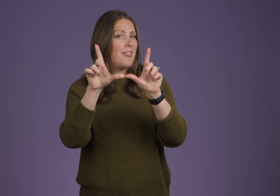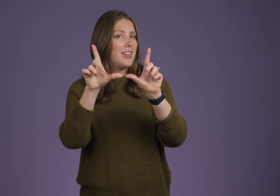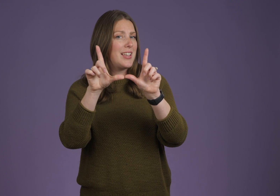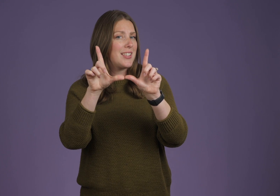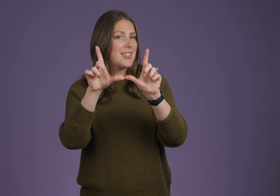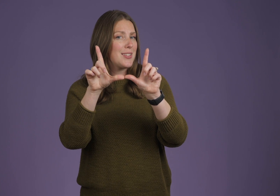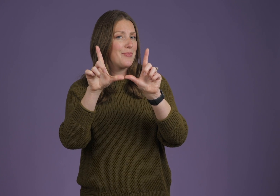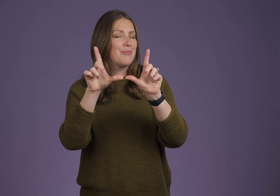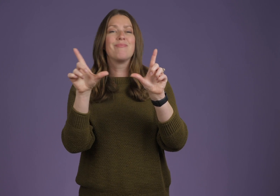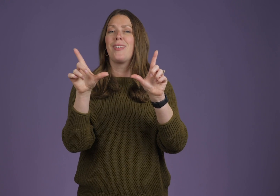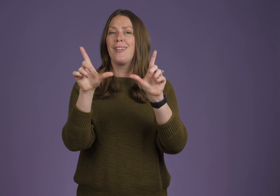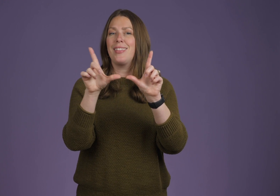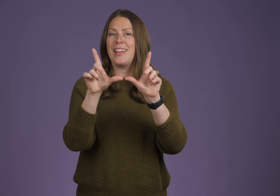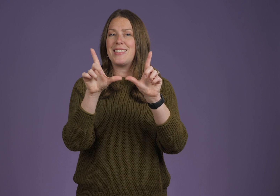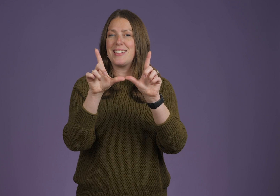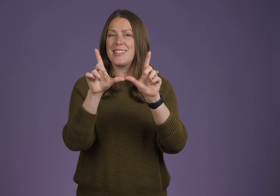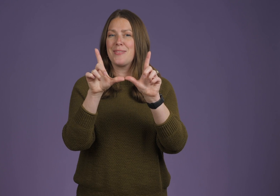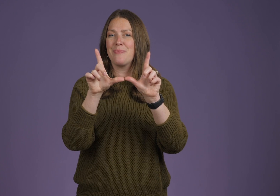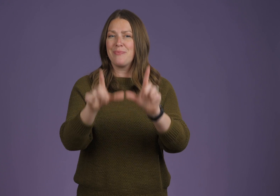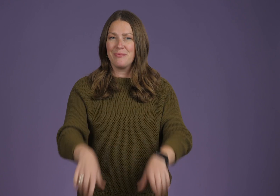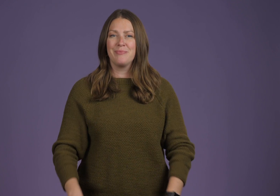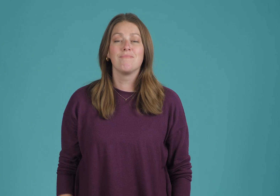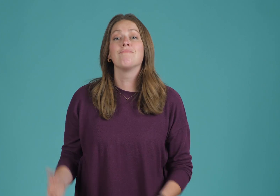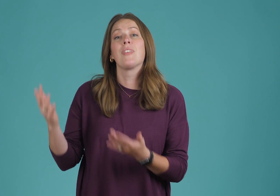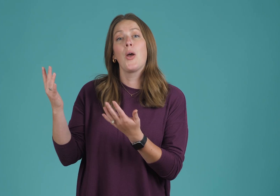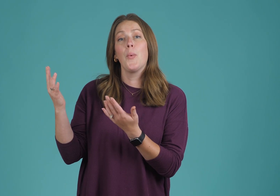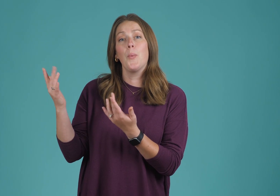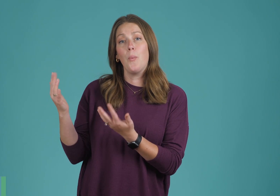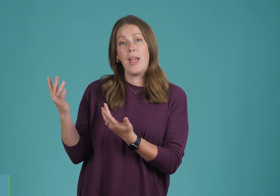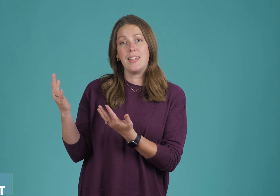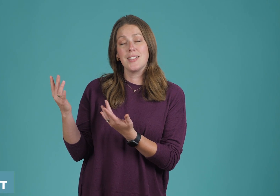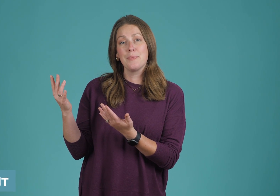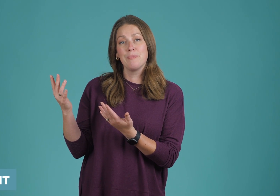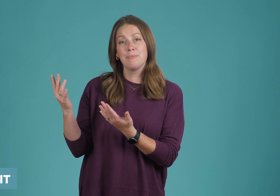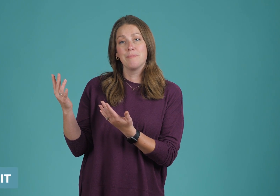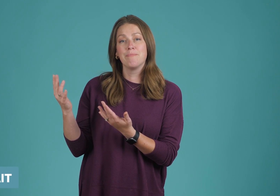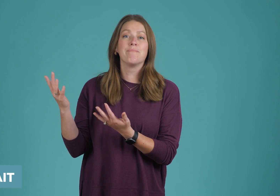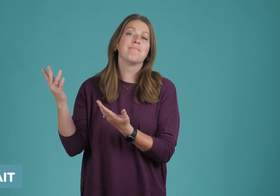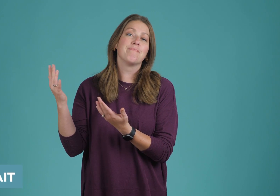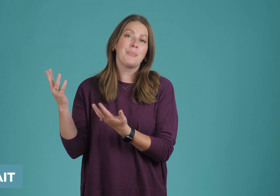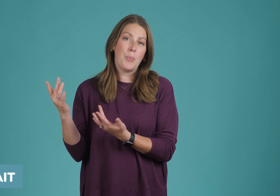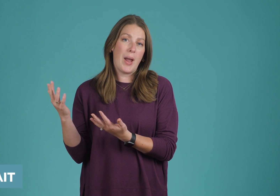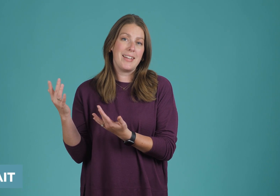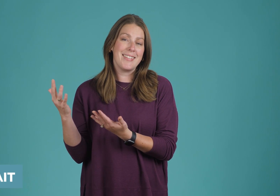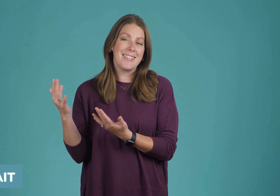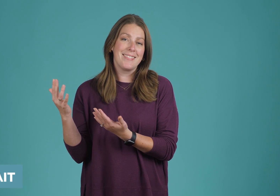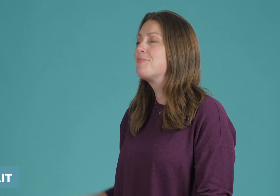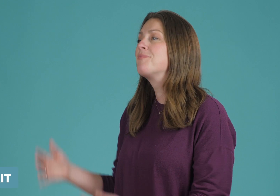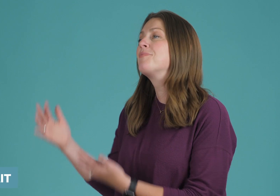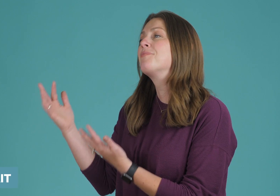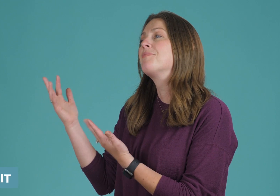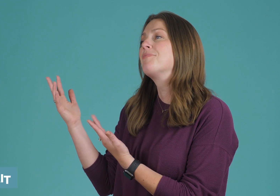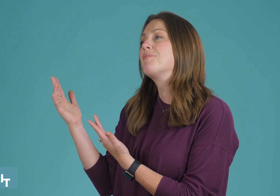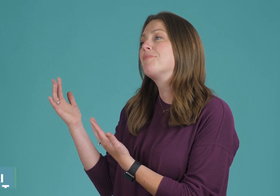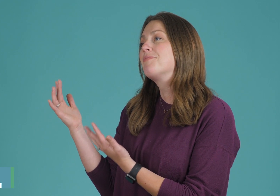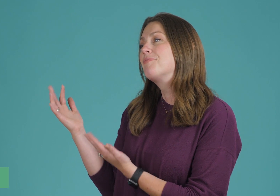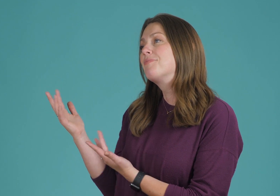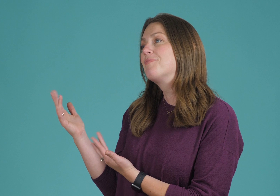a license. License. Wait. Wait. Your fingers